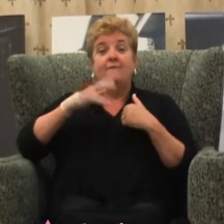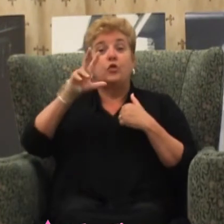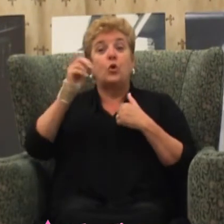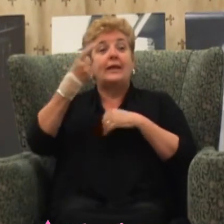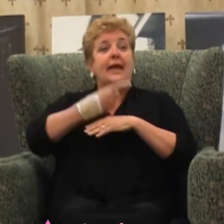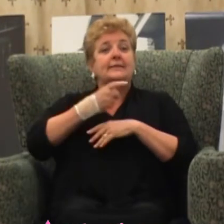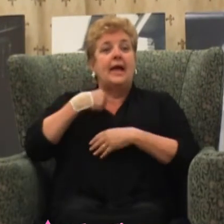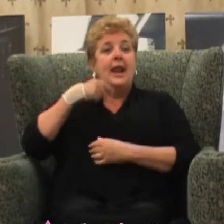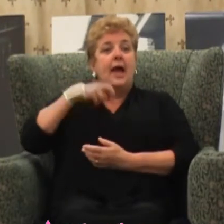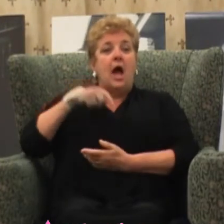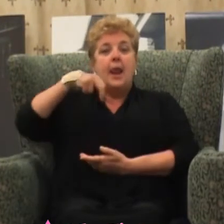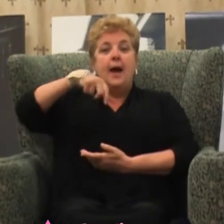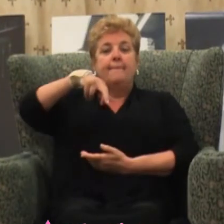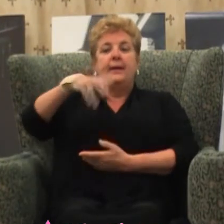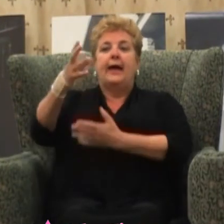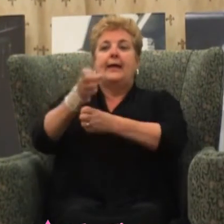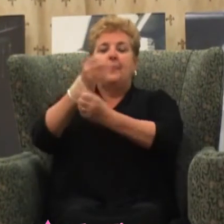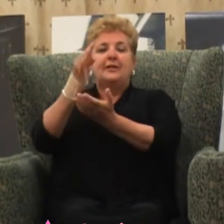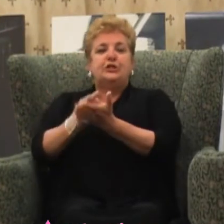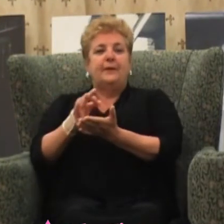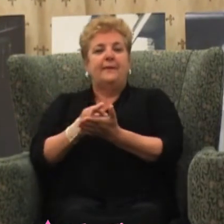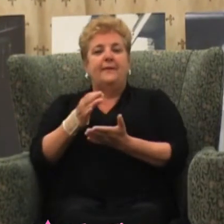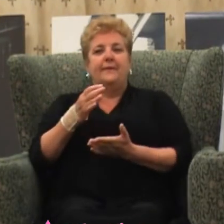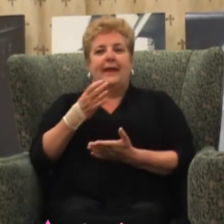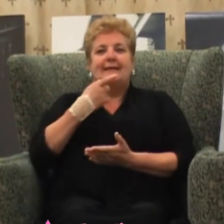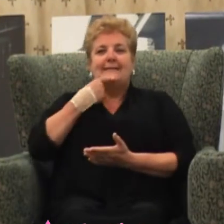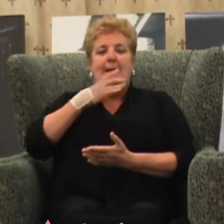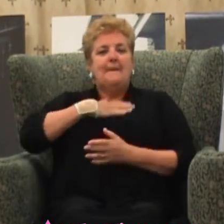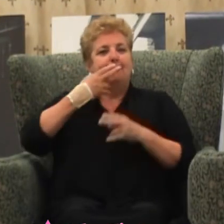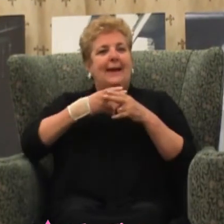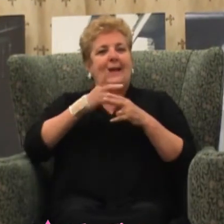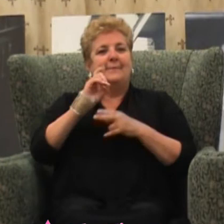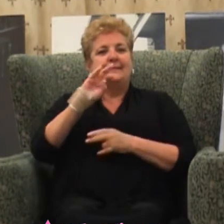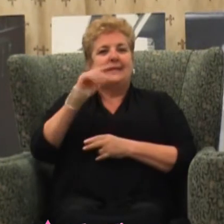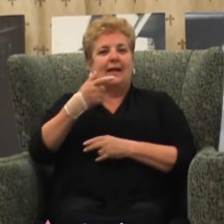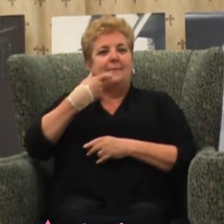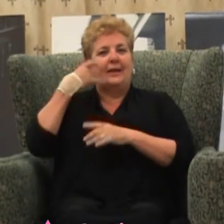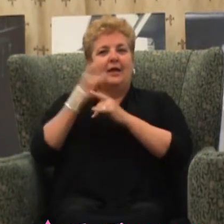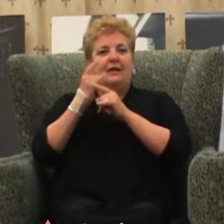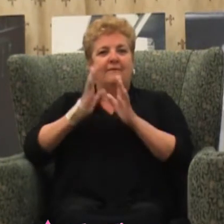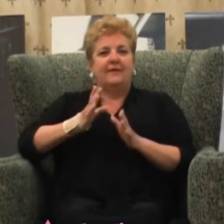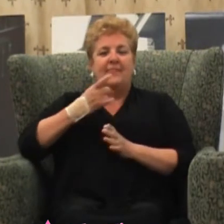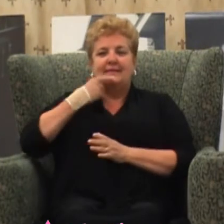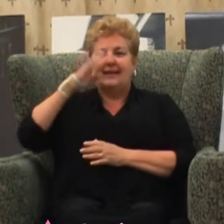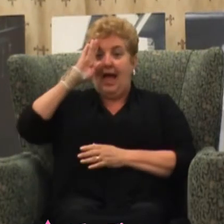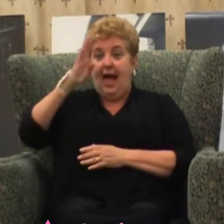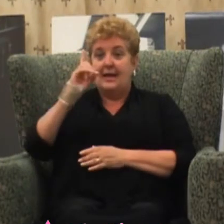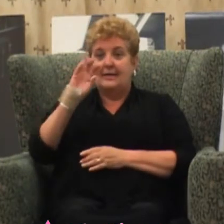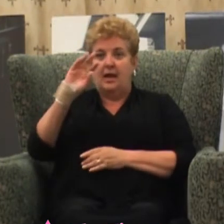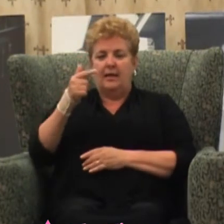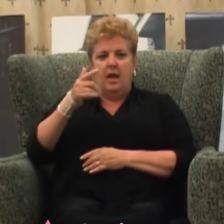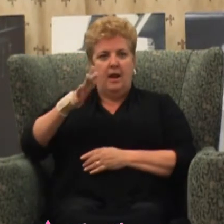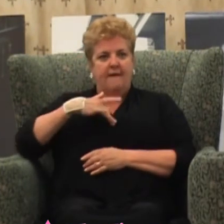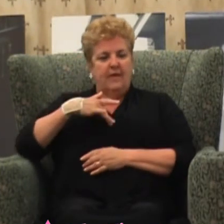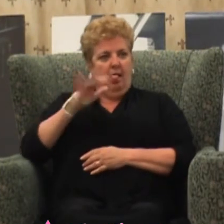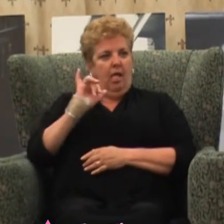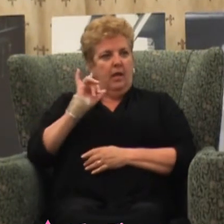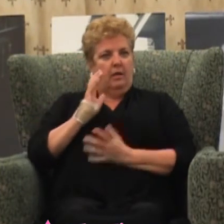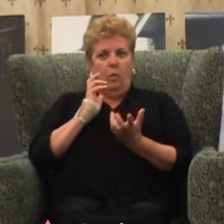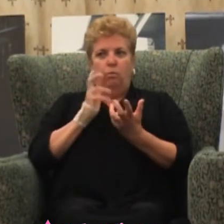took my chip, and I said, "My name's Doug, I'm an alcoholic." And they said, "Hi, Doug." And I felt like an AA member. And